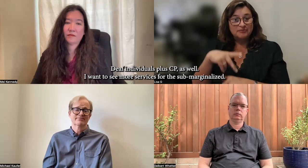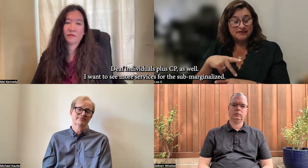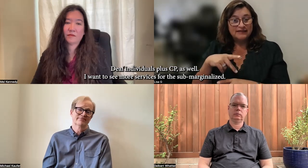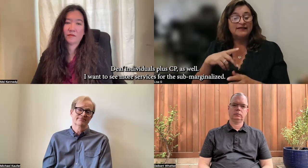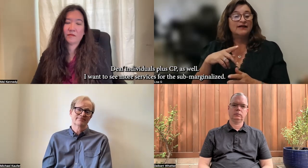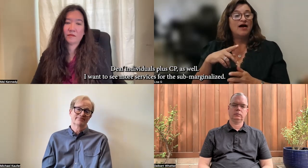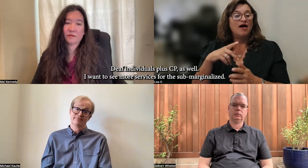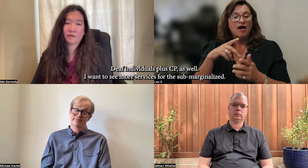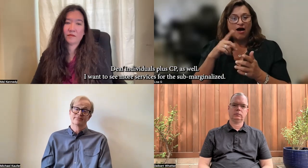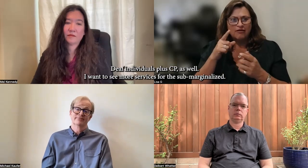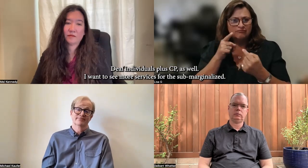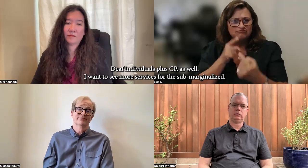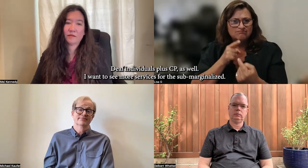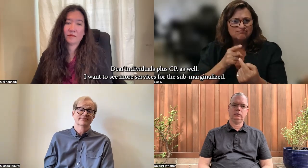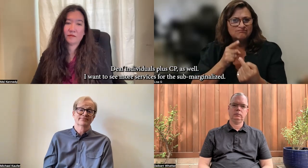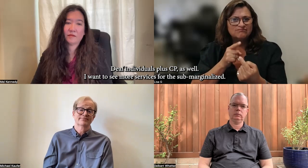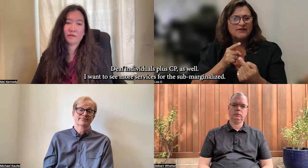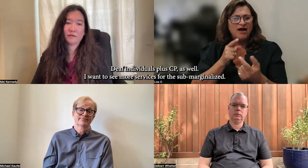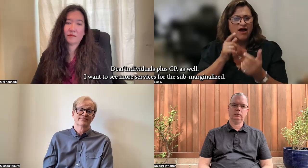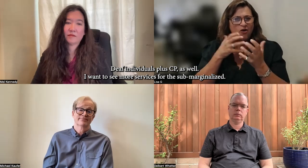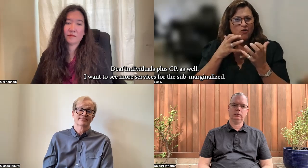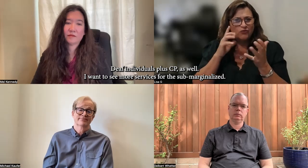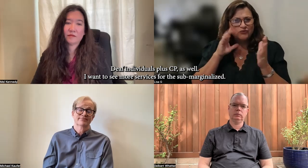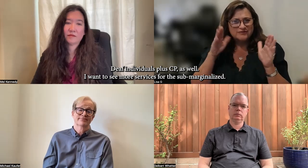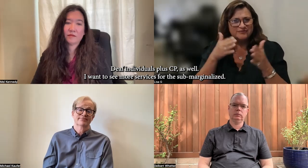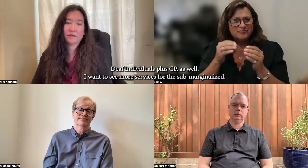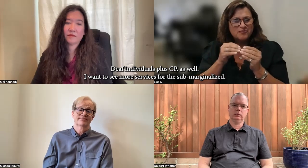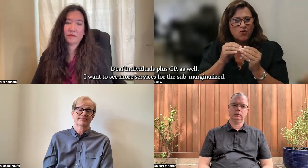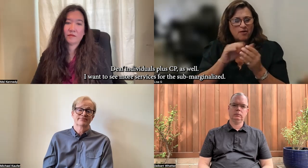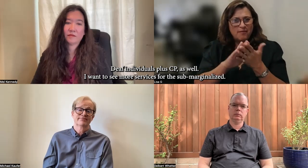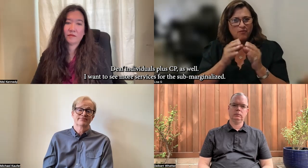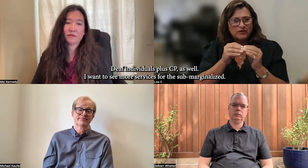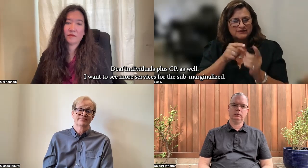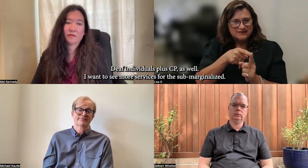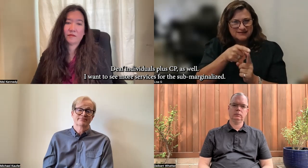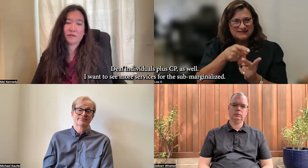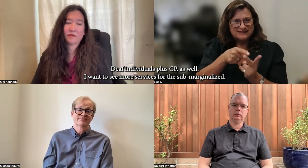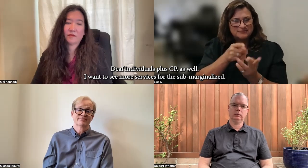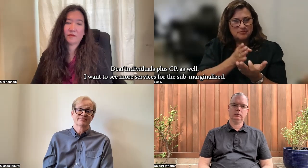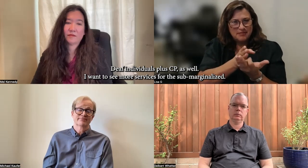them. Deaf individuals plus CP as well. I want to see more services for the